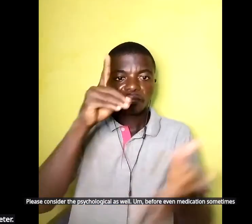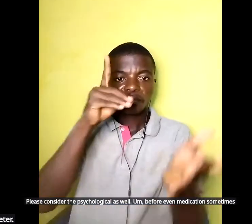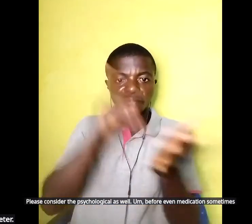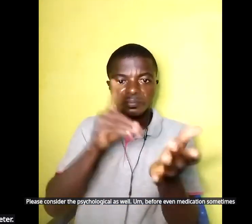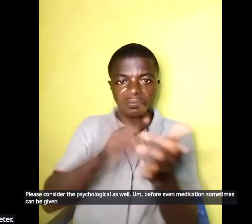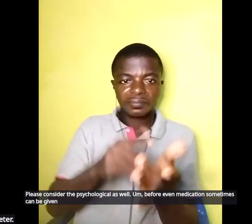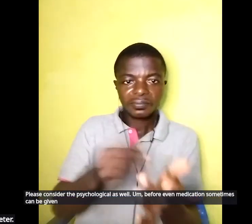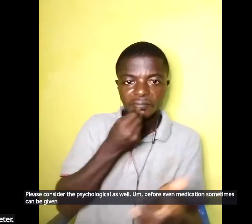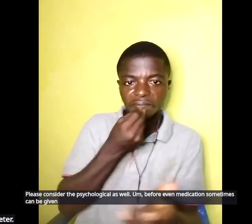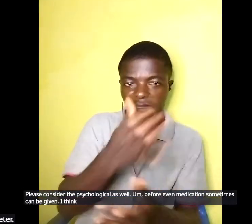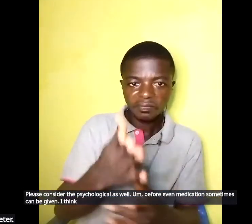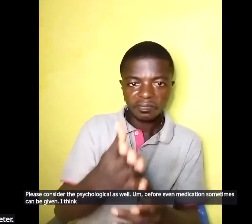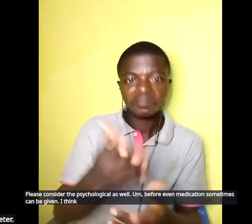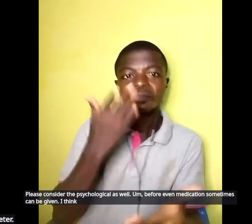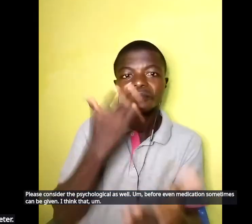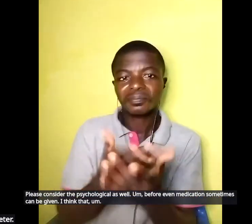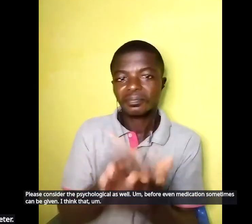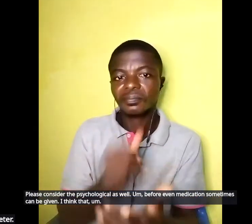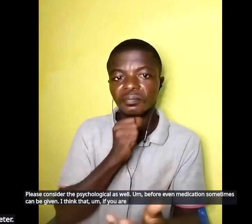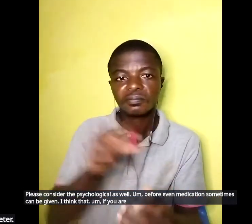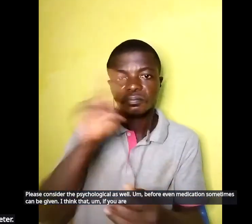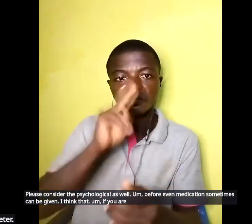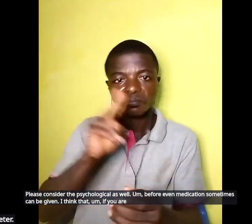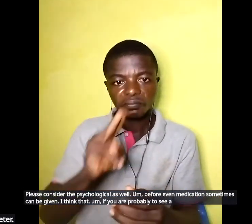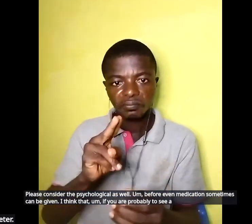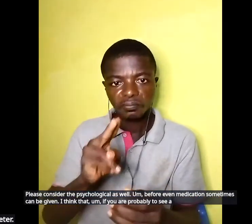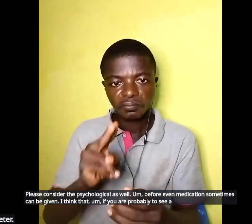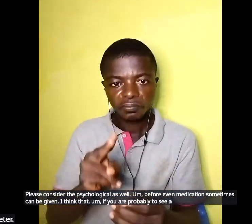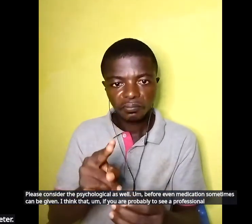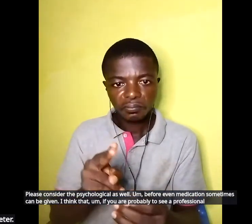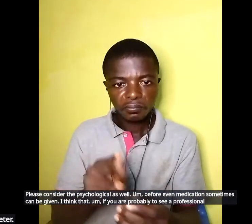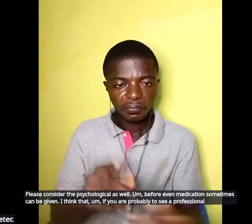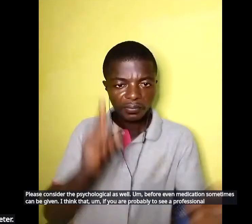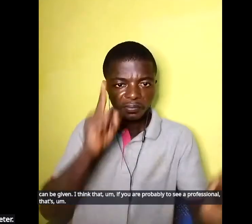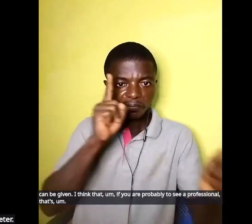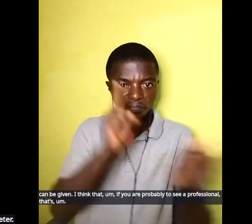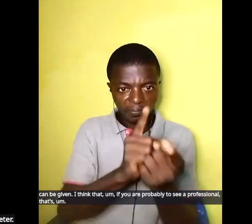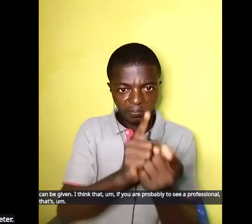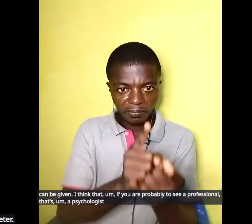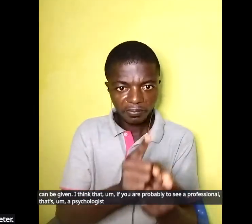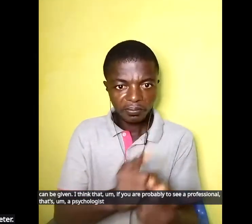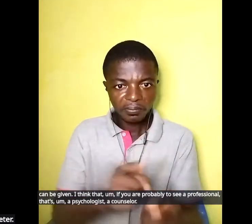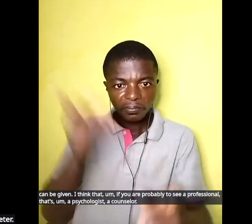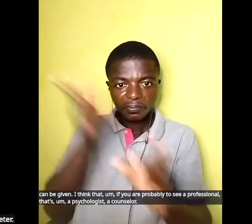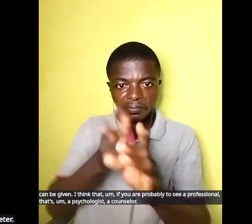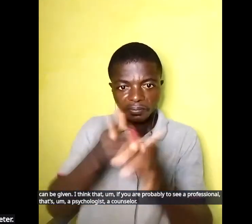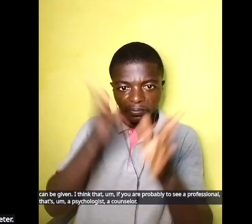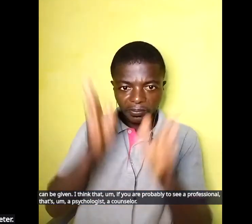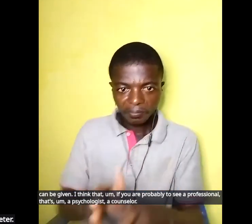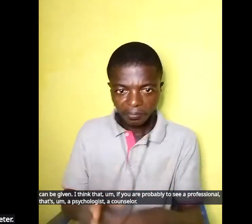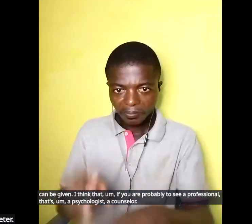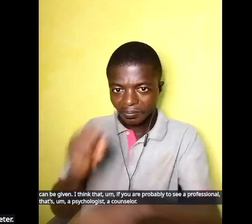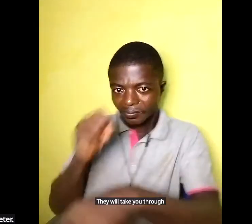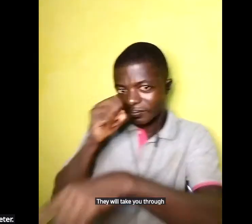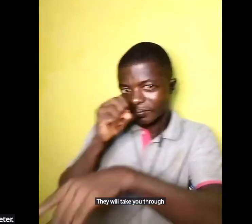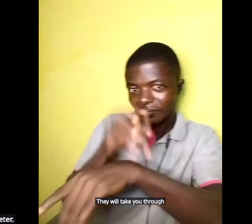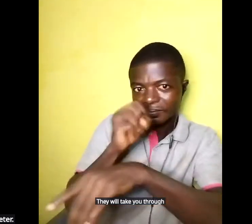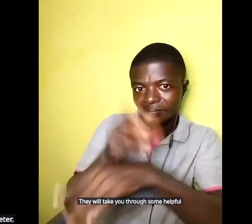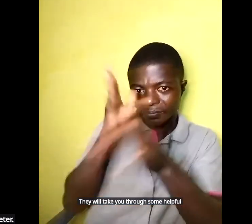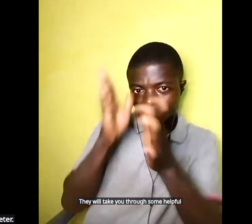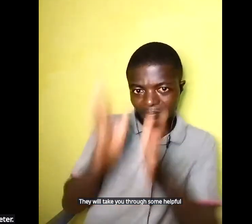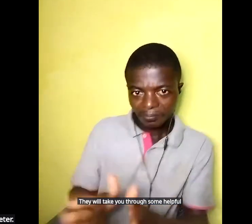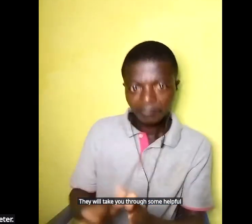given. I think that if you're probably to see a professional, that's a psychologist, a counselor, they will take you through some